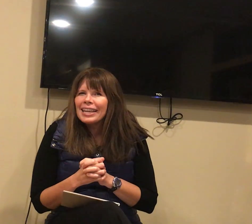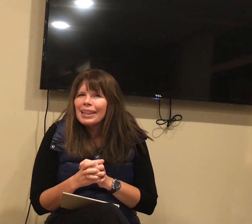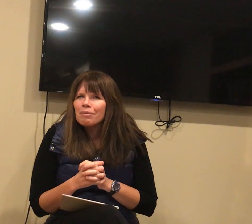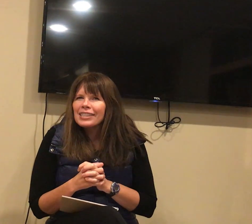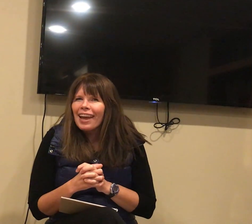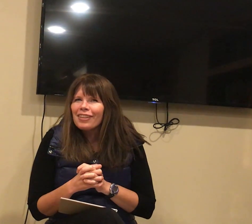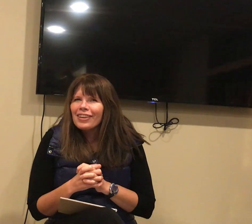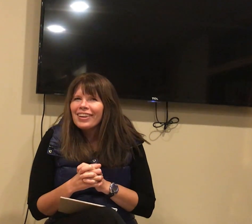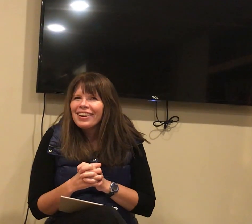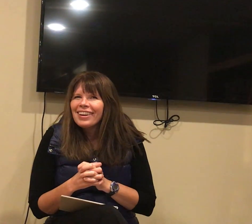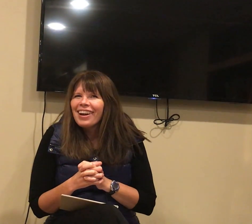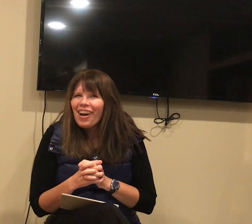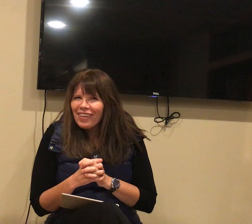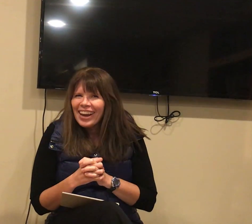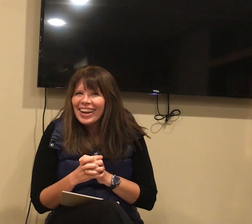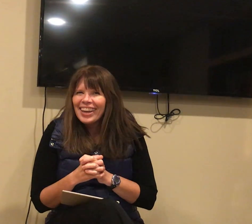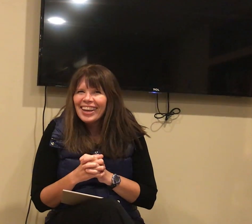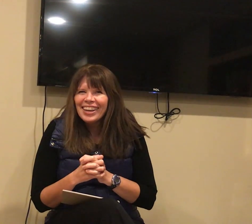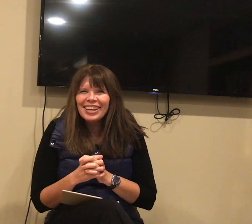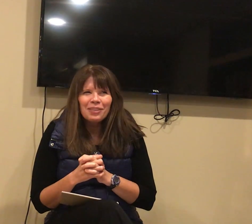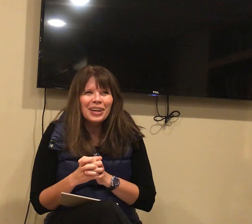them together? All right? Here we go.